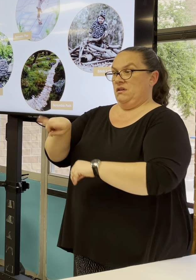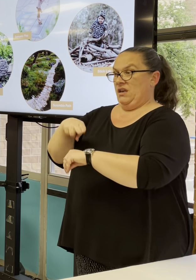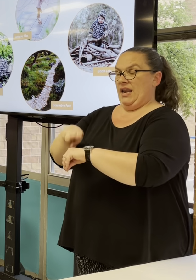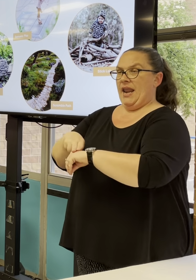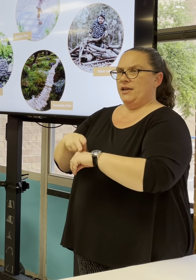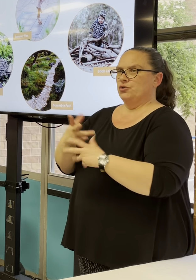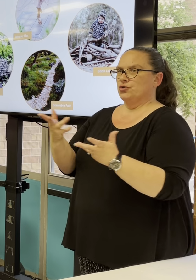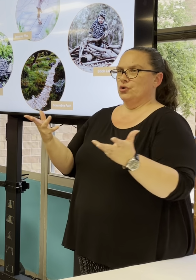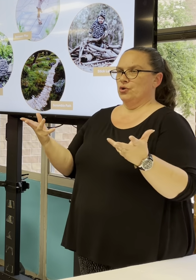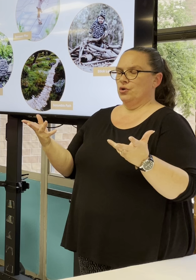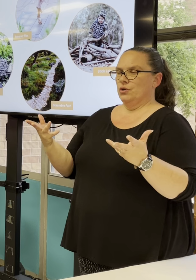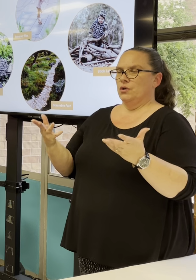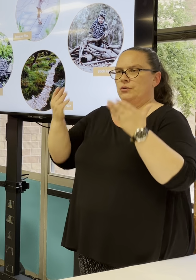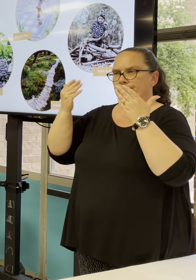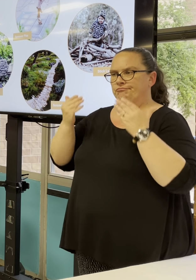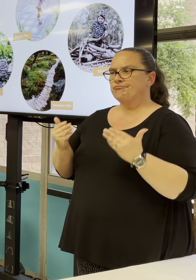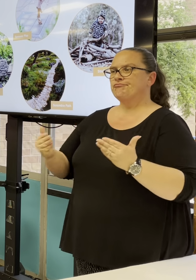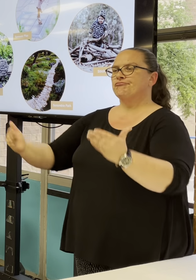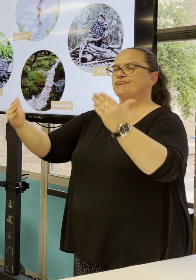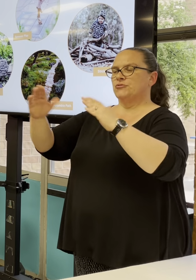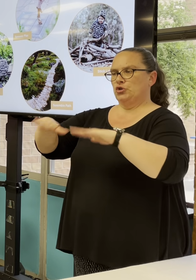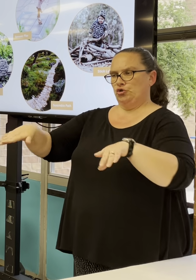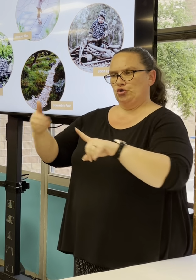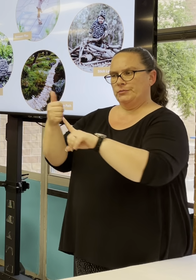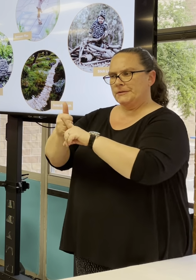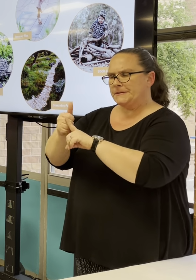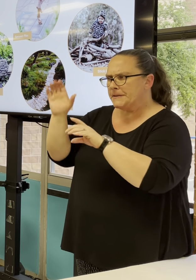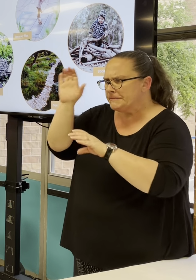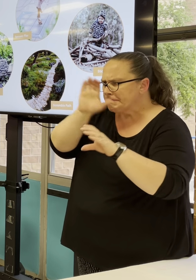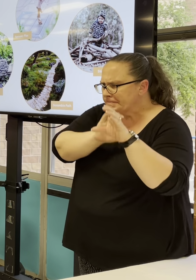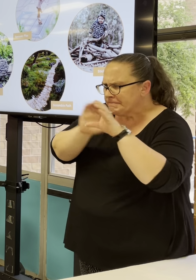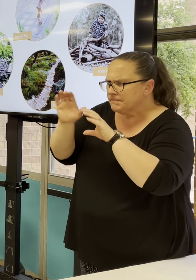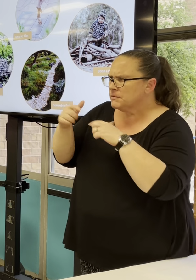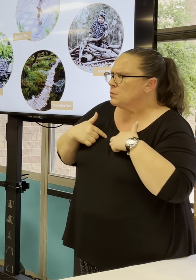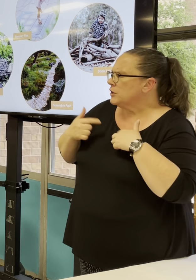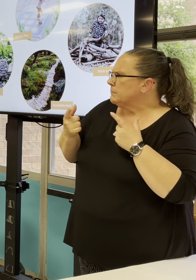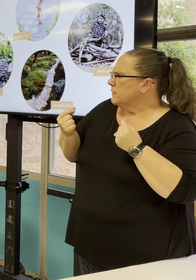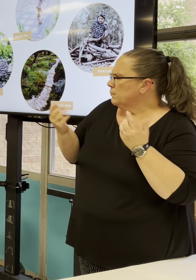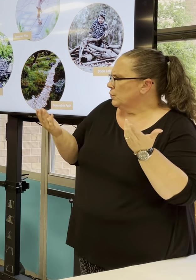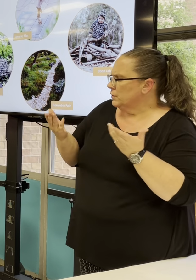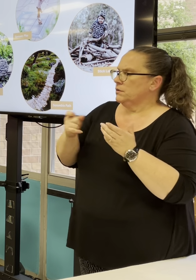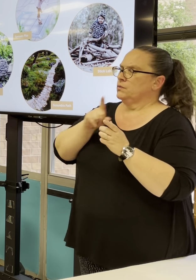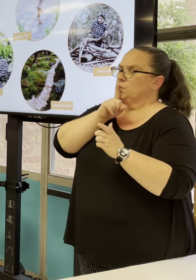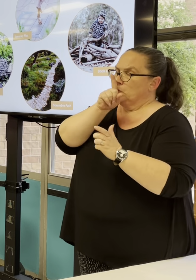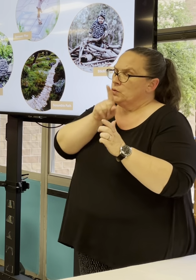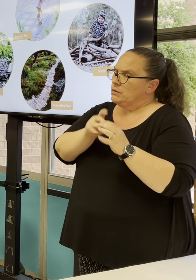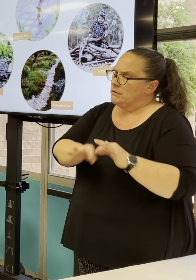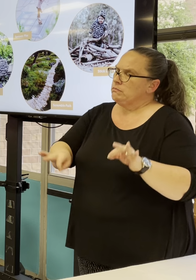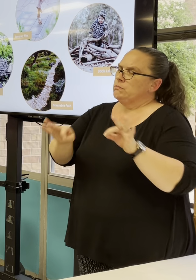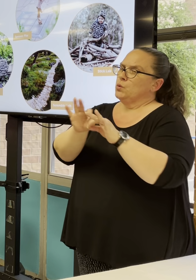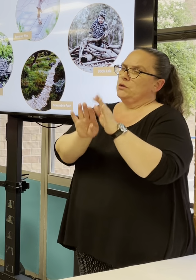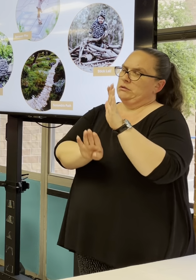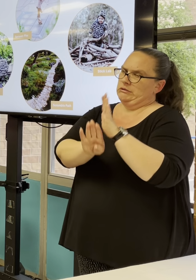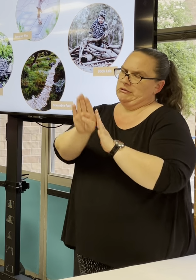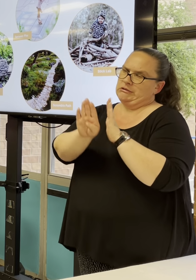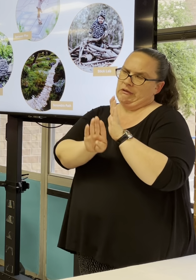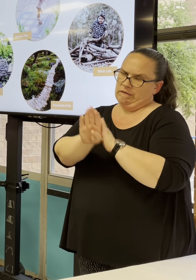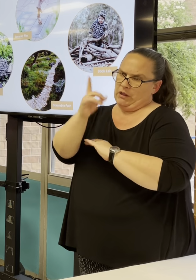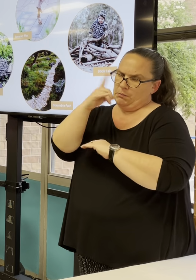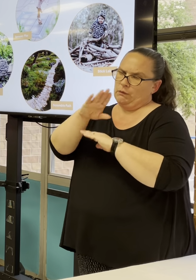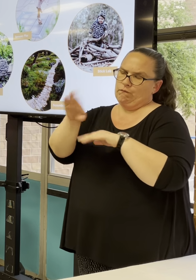you're letting the children kind of explore, like, what am I supposed to do here? And it's a really important developmental tool.